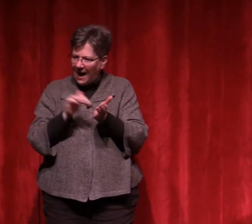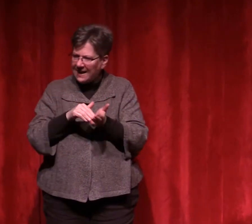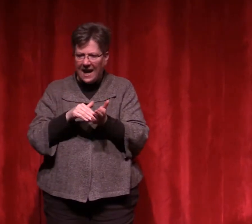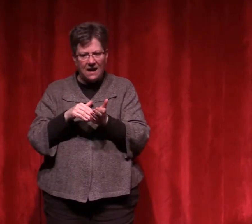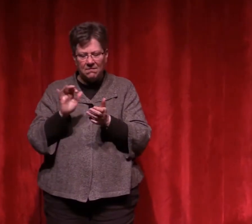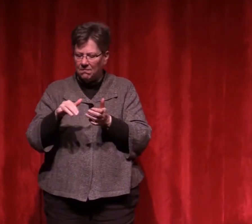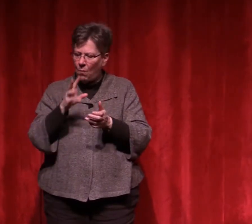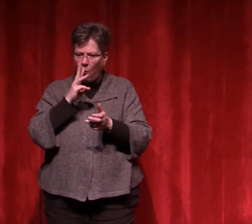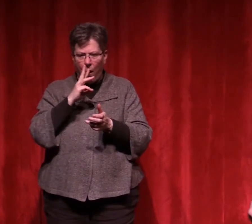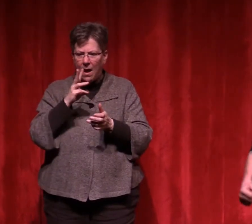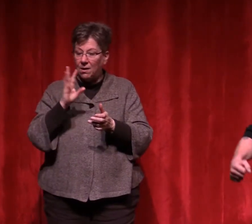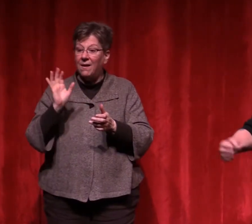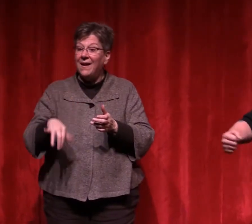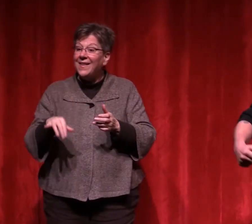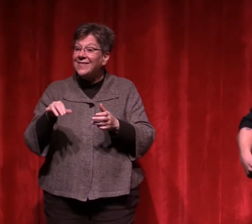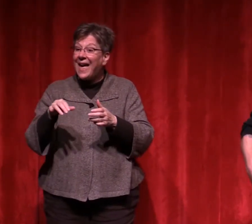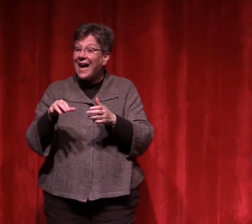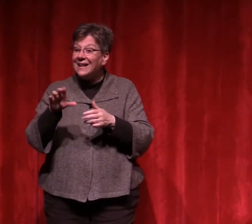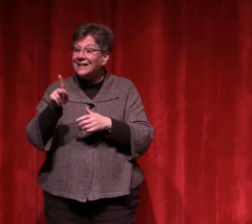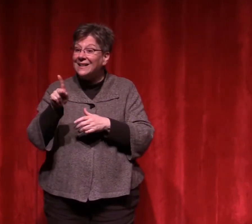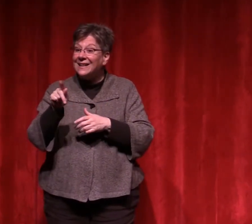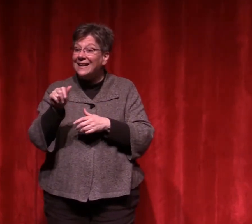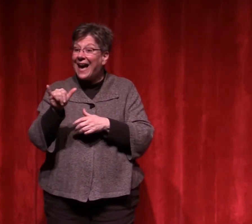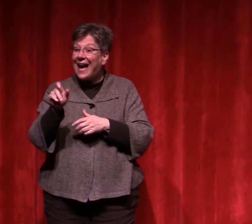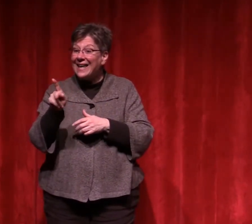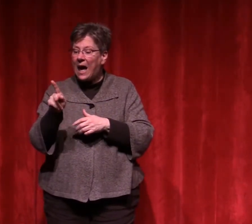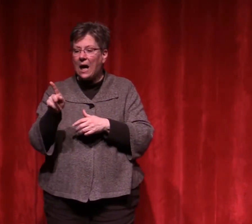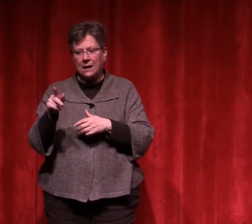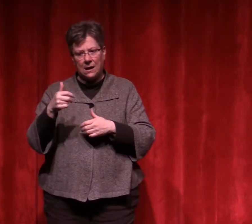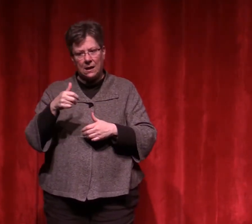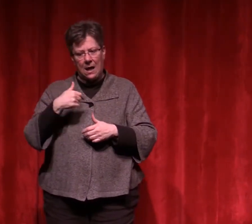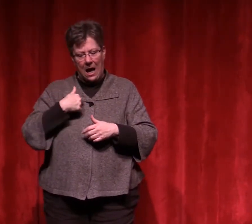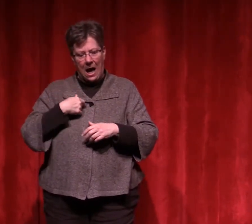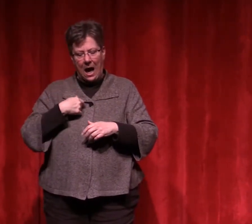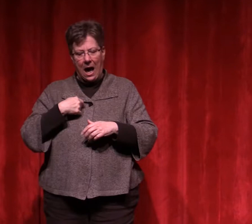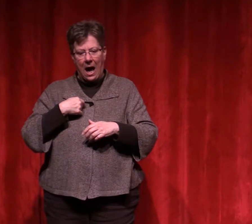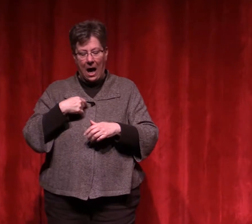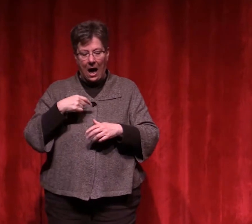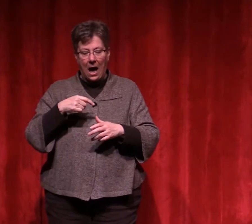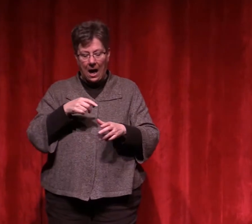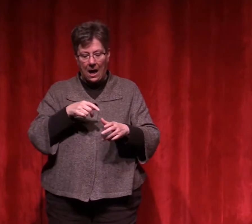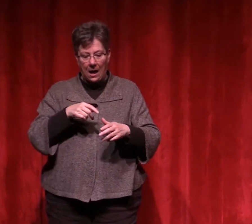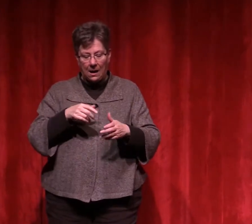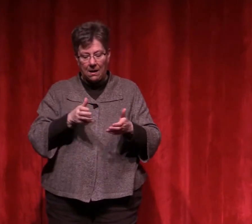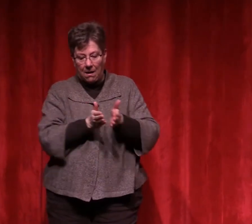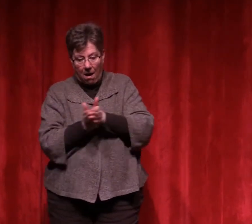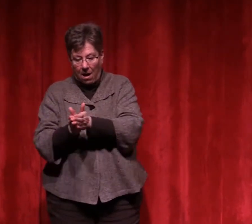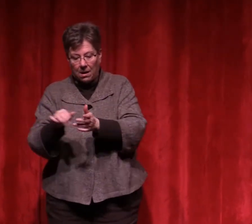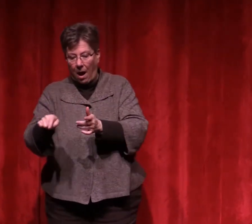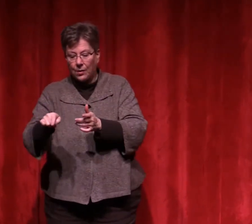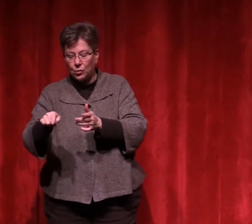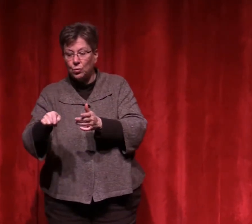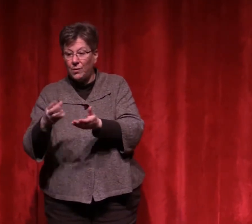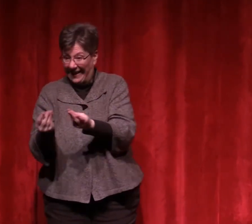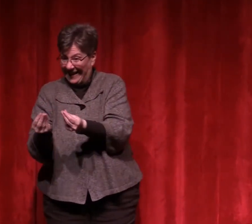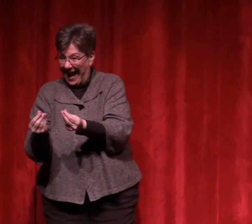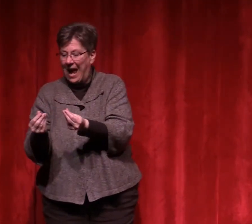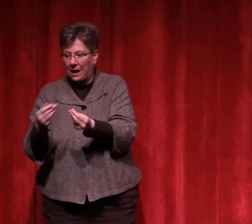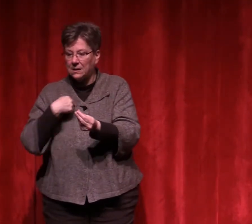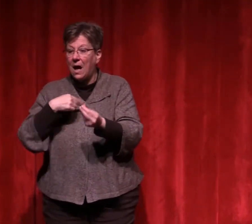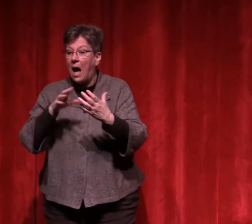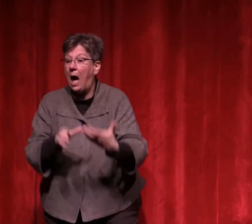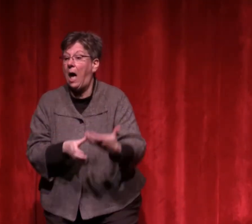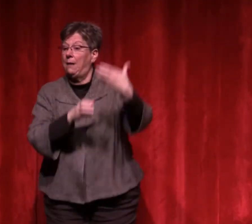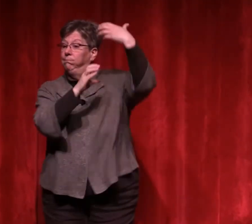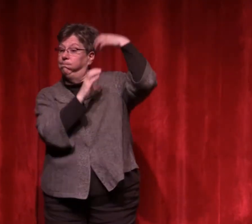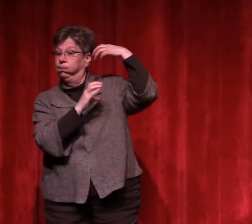threw that kayak over my shoulder and battled up the scree pile to the road, and I started walking back to Missoula, so